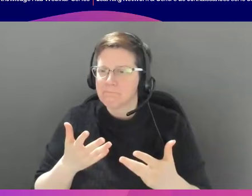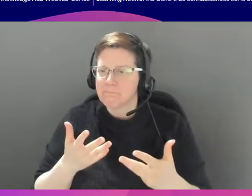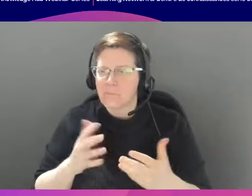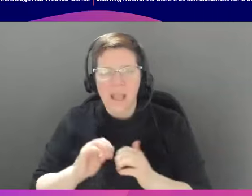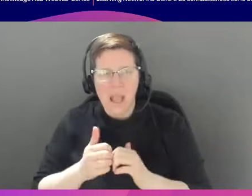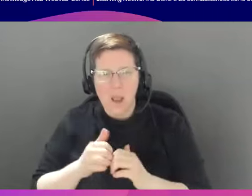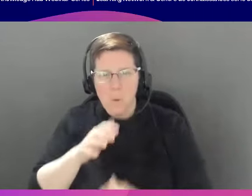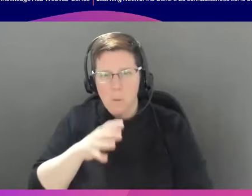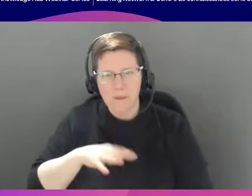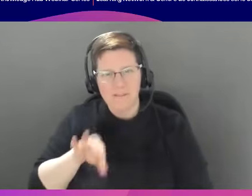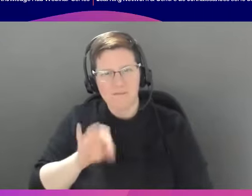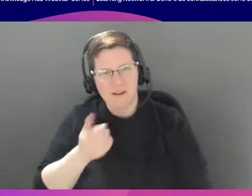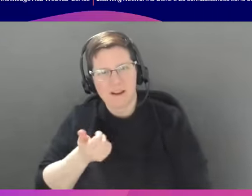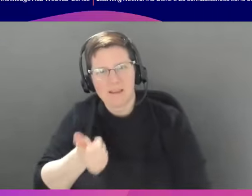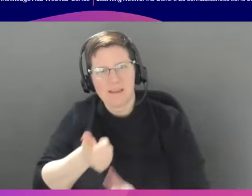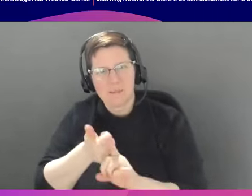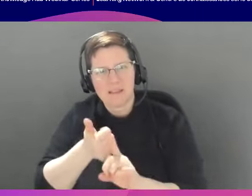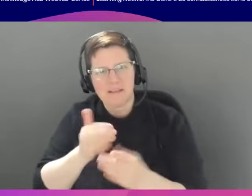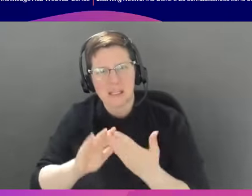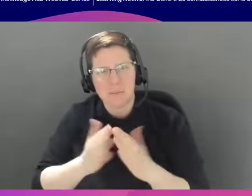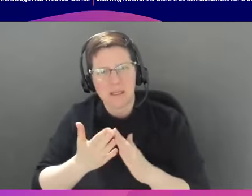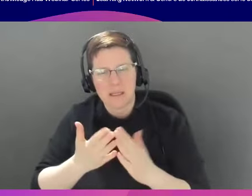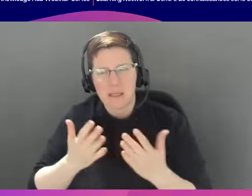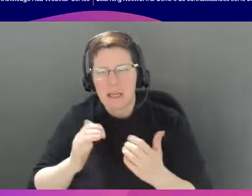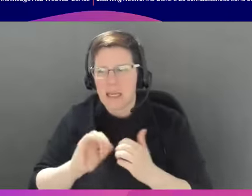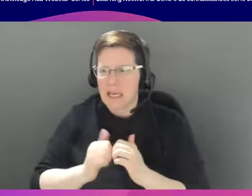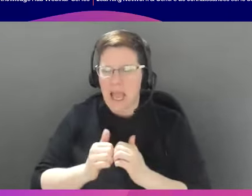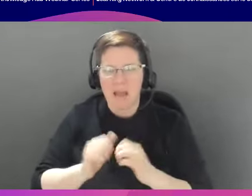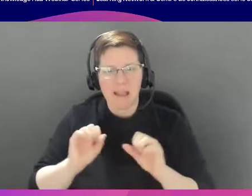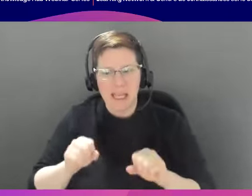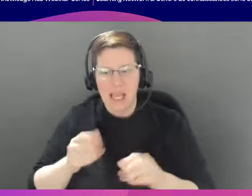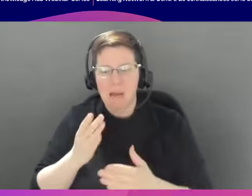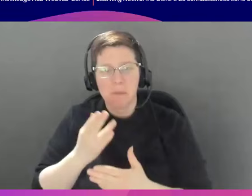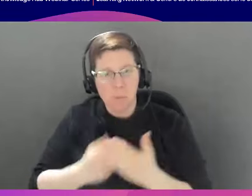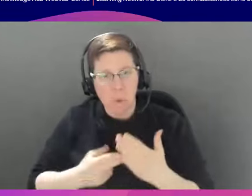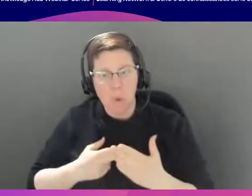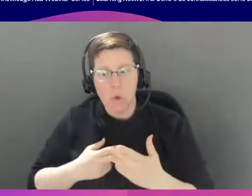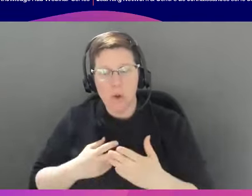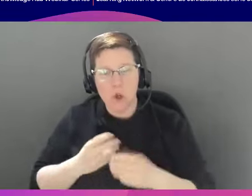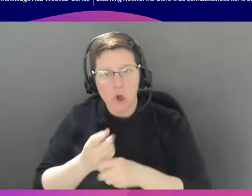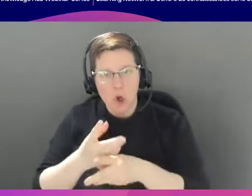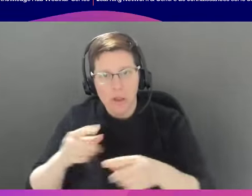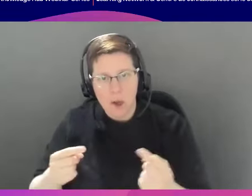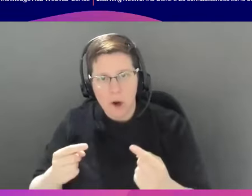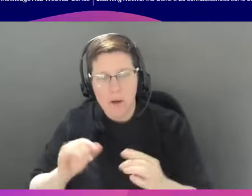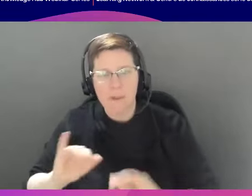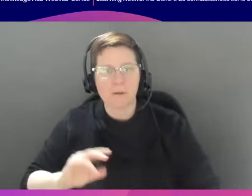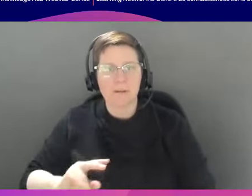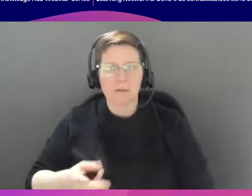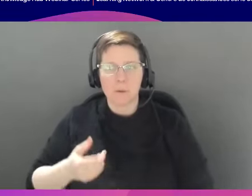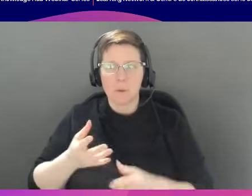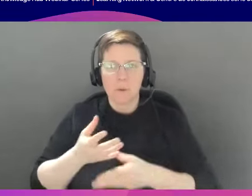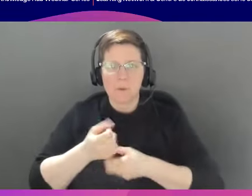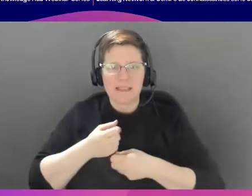these communities, particularly how they can be both perpetuators of harm and also victims of harm. And so they're